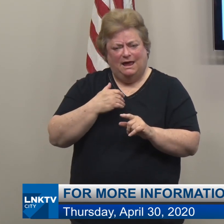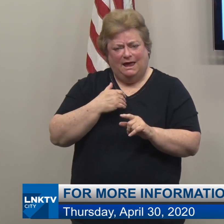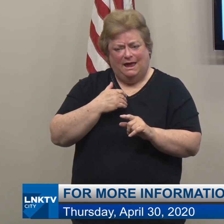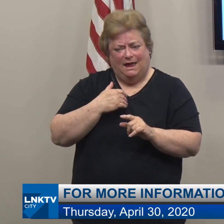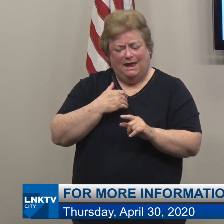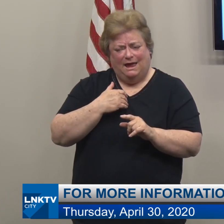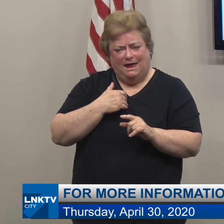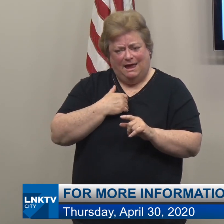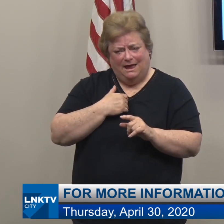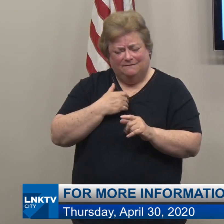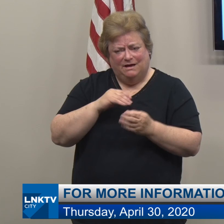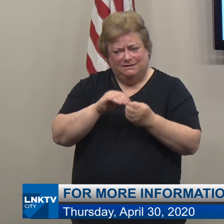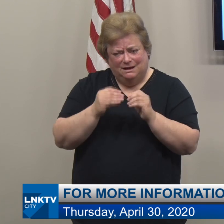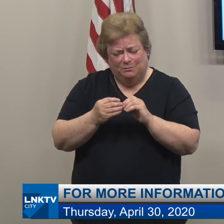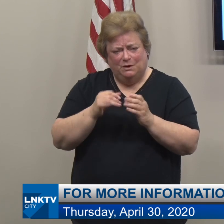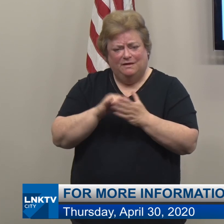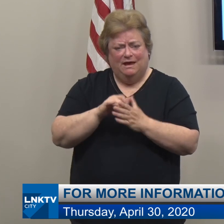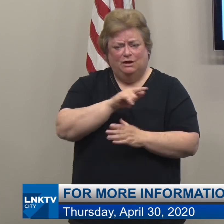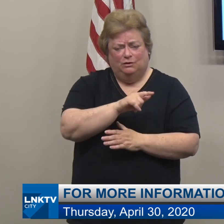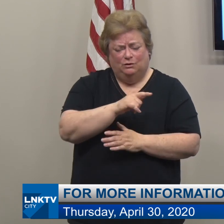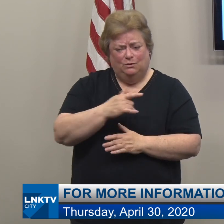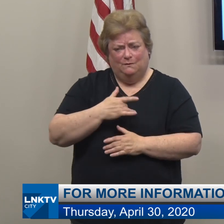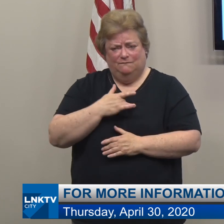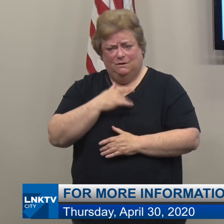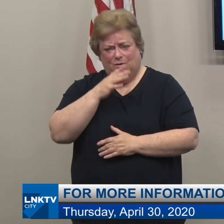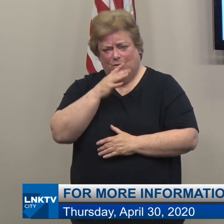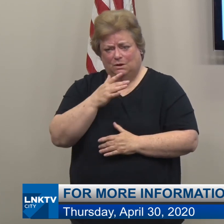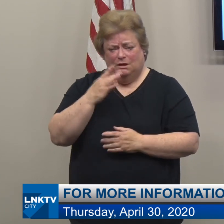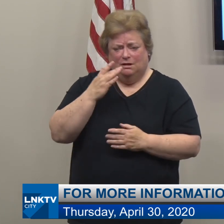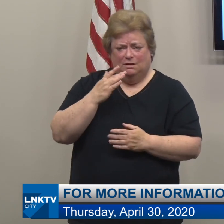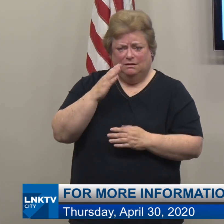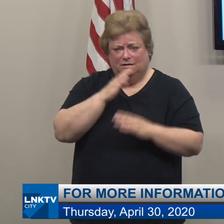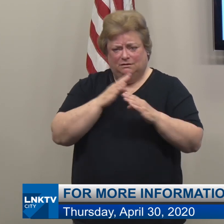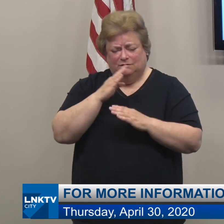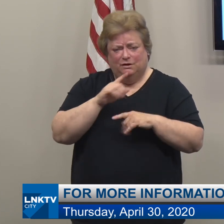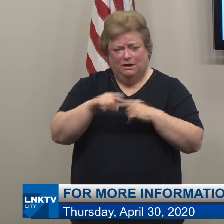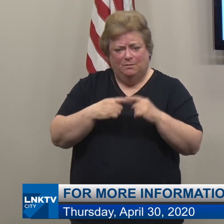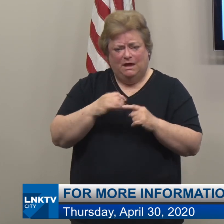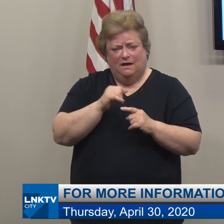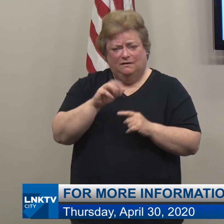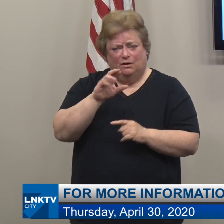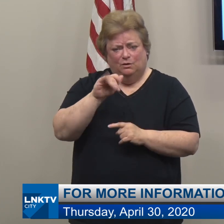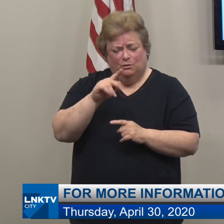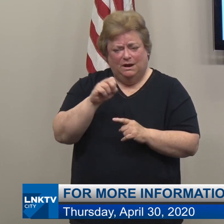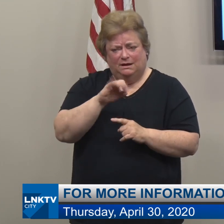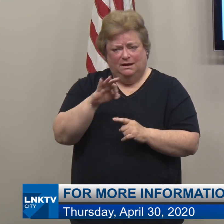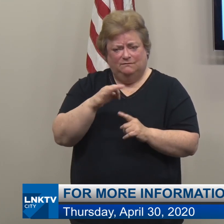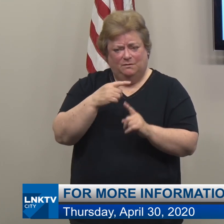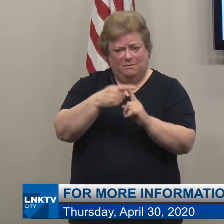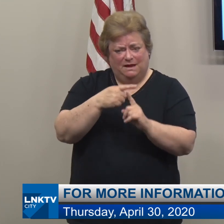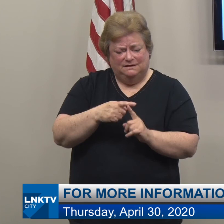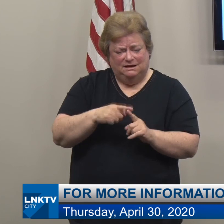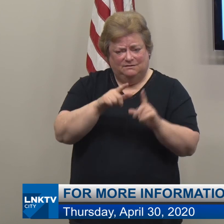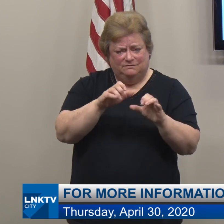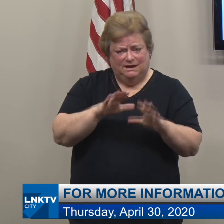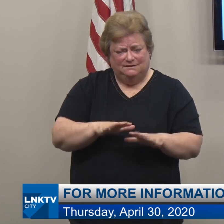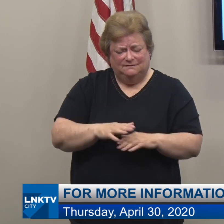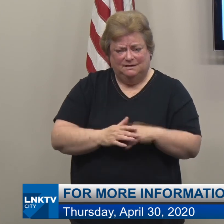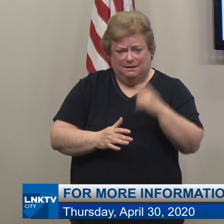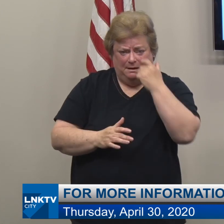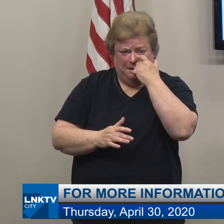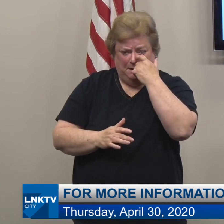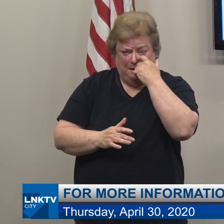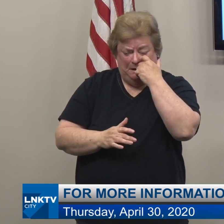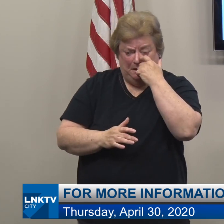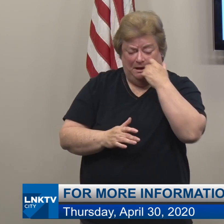become concerned about the rate of positive tests in overall testing? Well, this would be